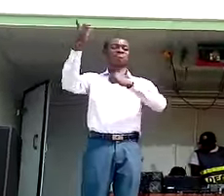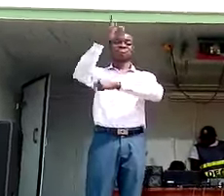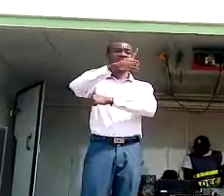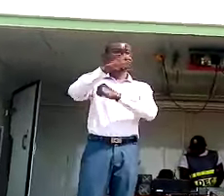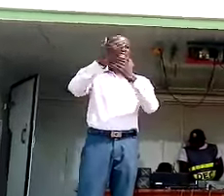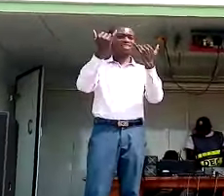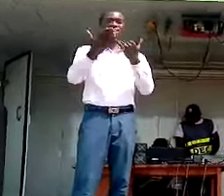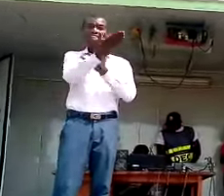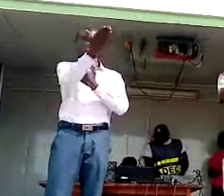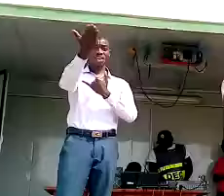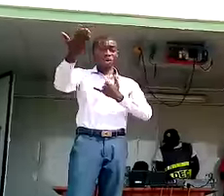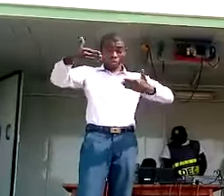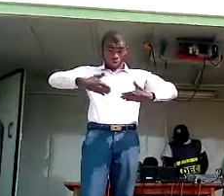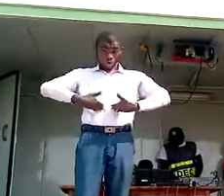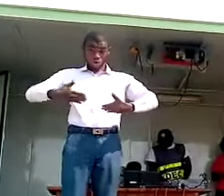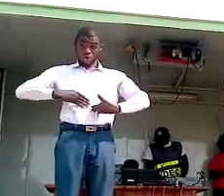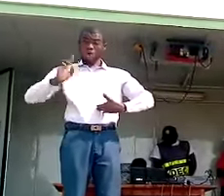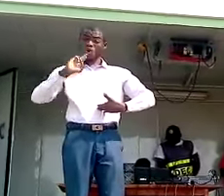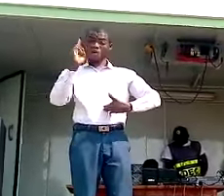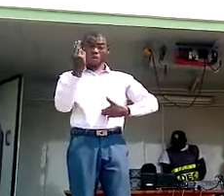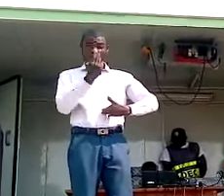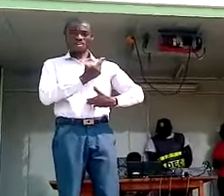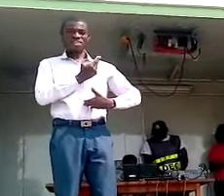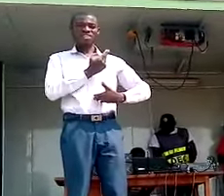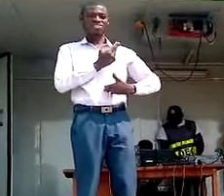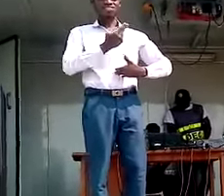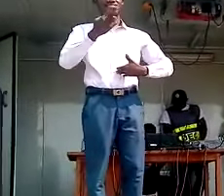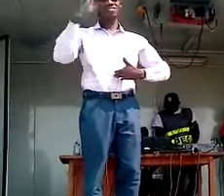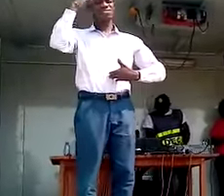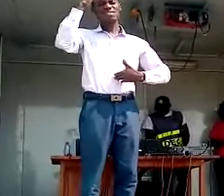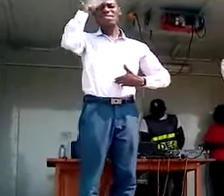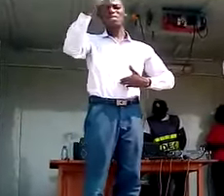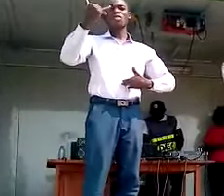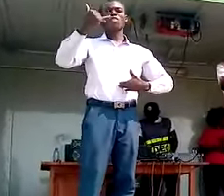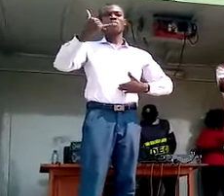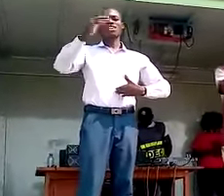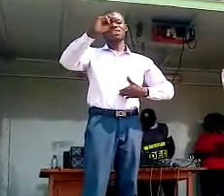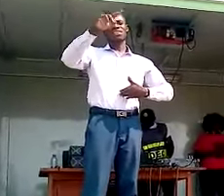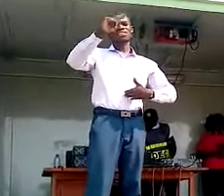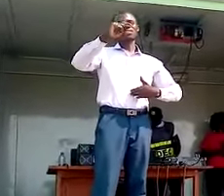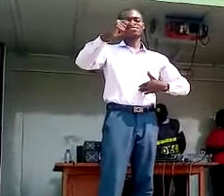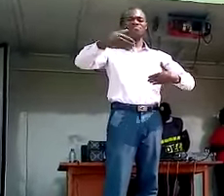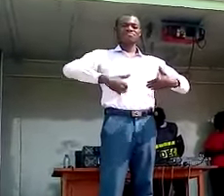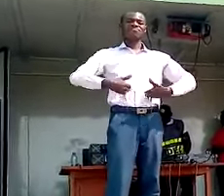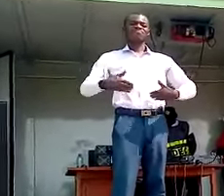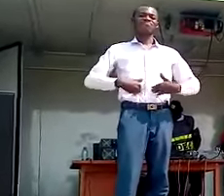the adolescents, are the reason. We are the voice of Mtendere Youth Friendly Space.